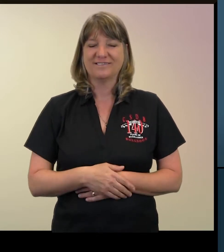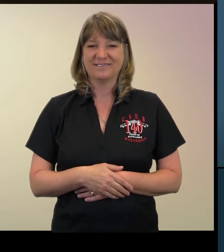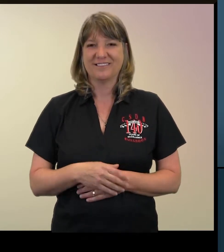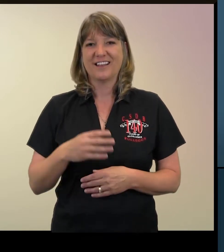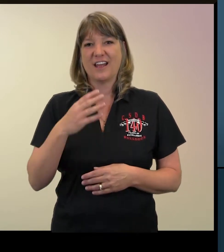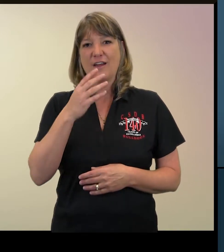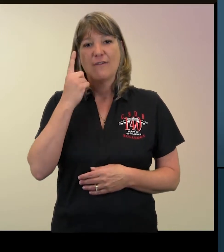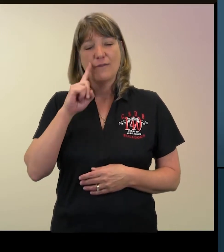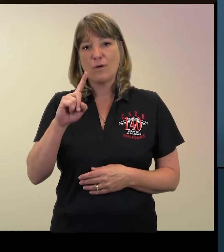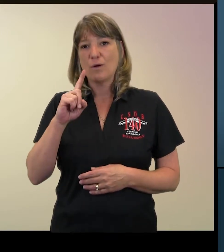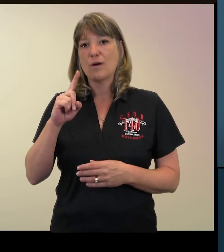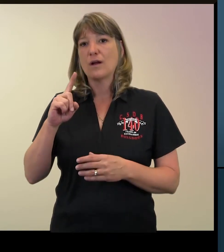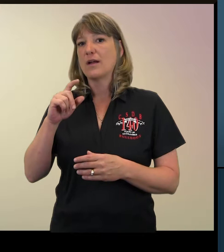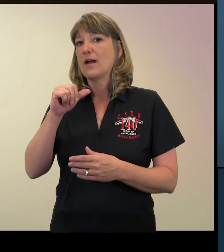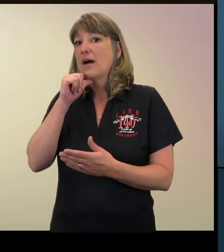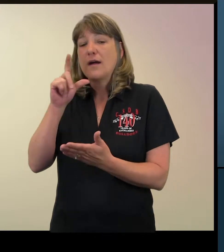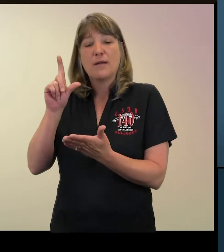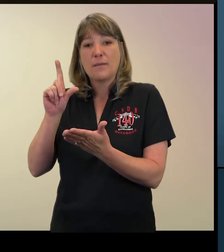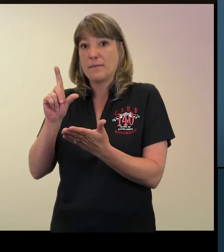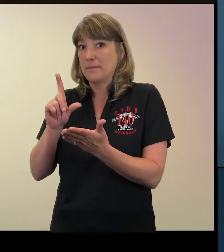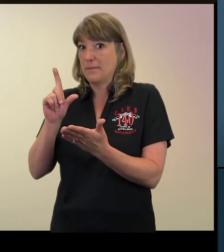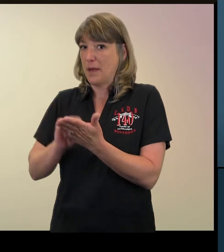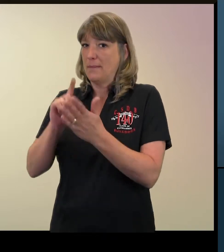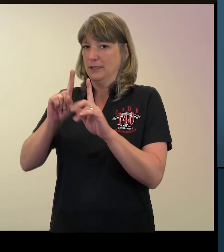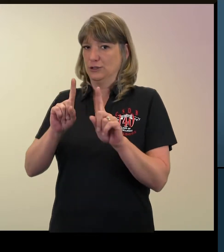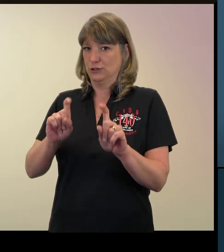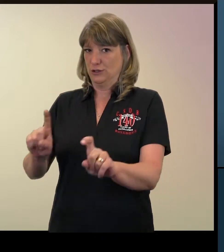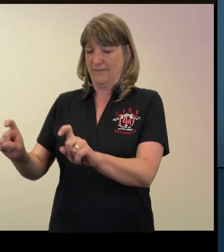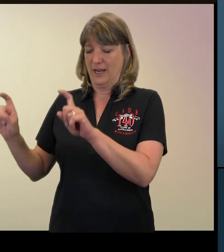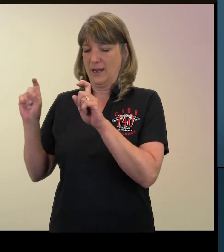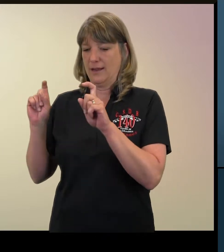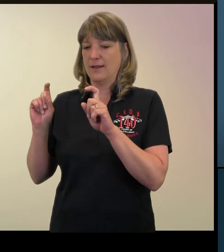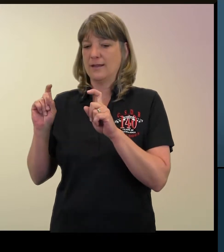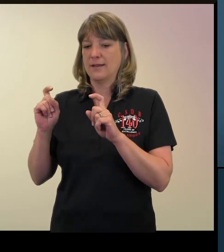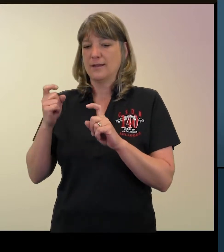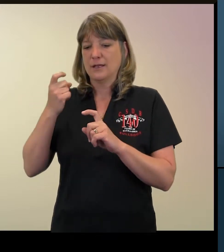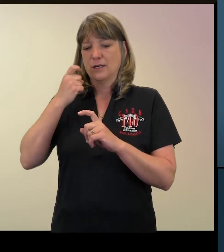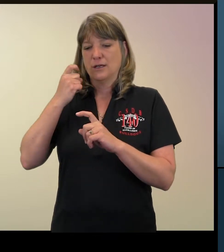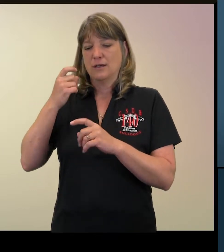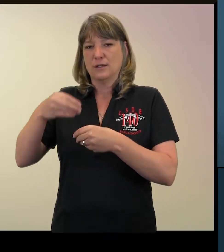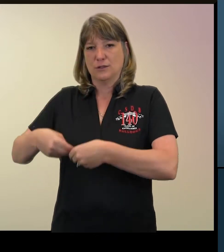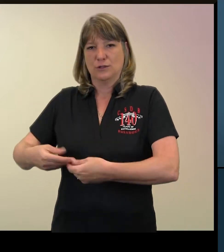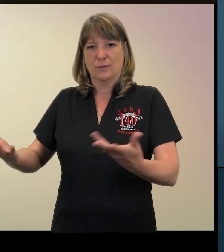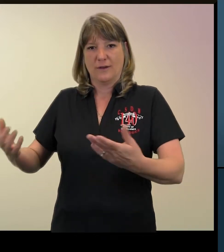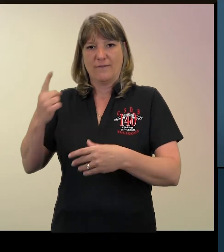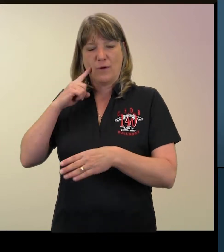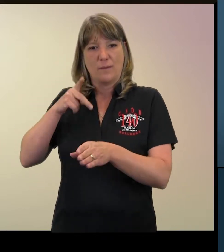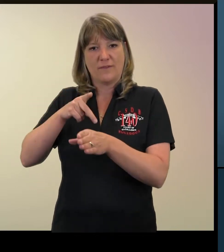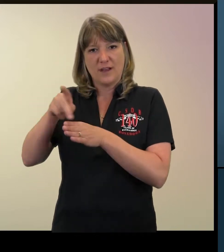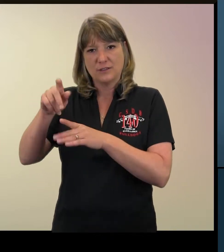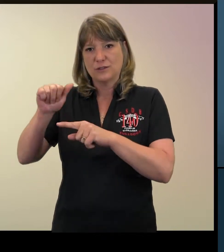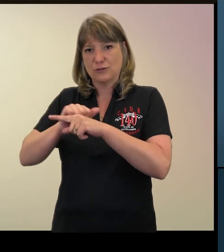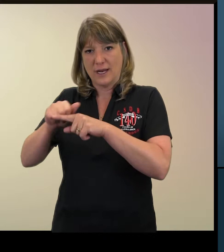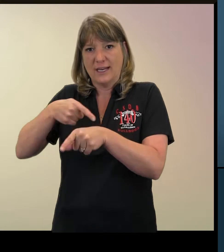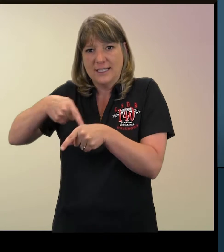of hearing, in an unpublished survey that was distributed to professionals trained